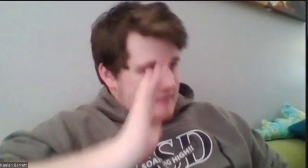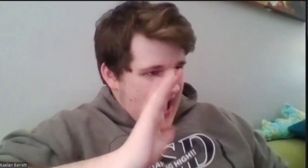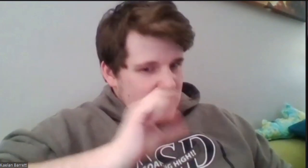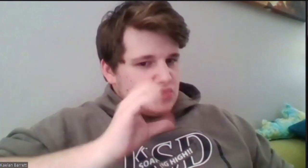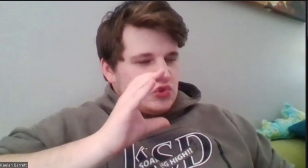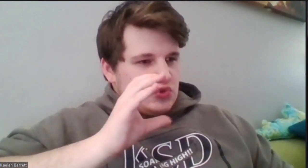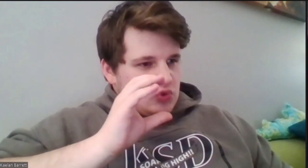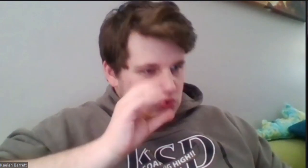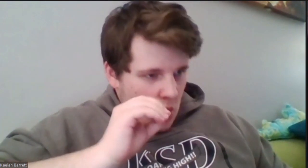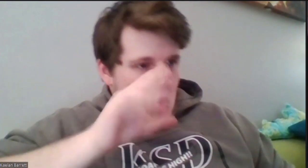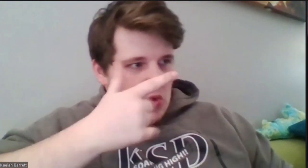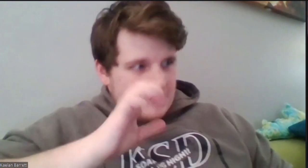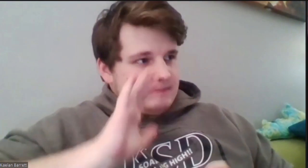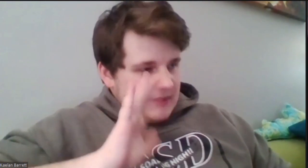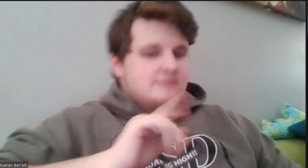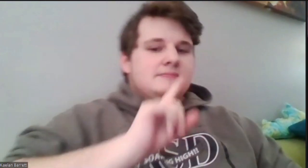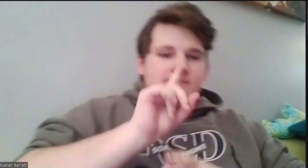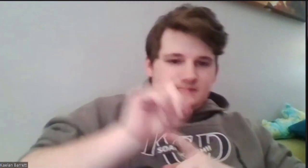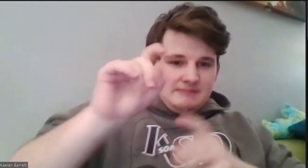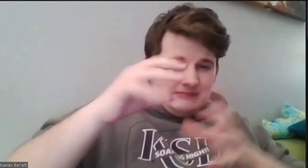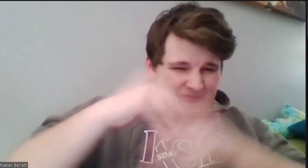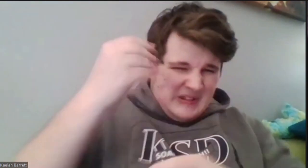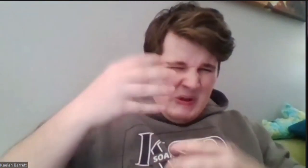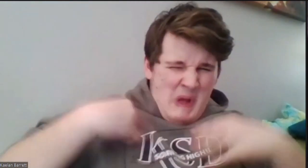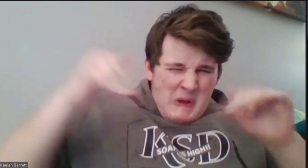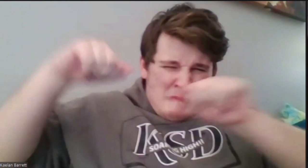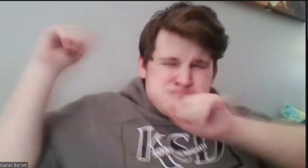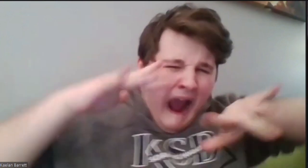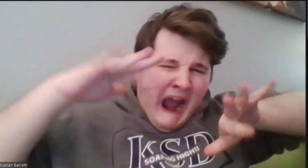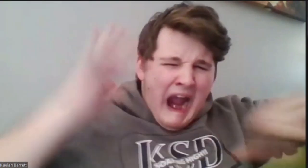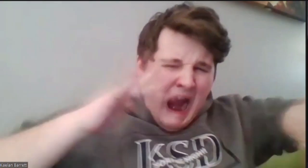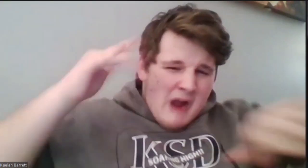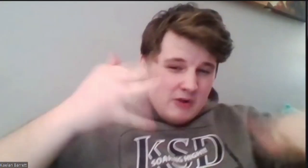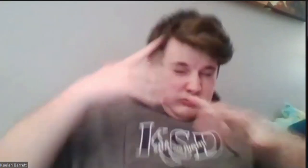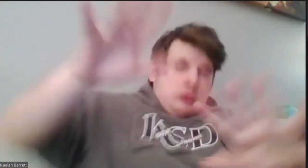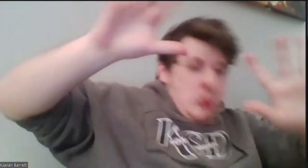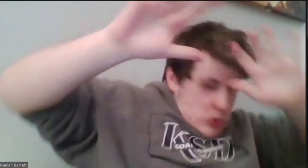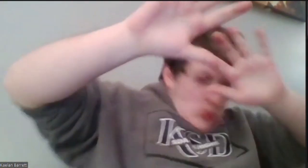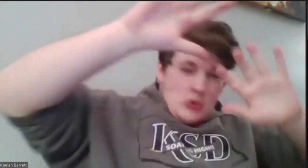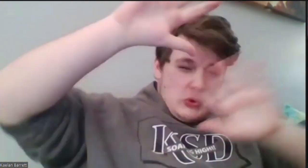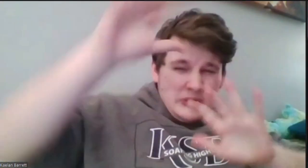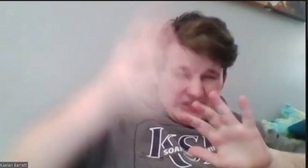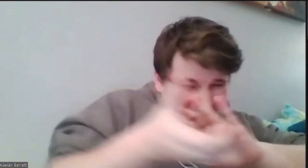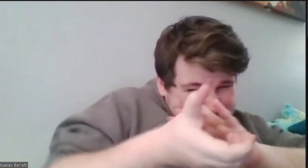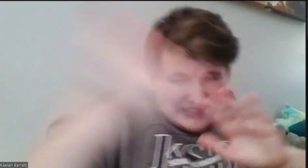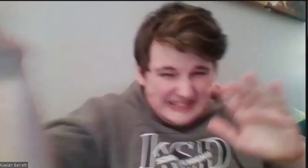stuff together. He says, bye, Scrooge. And he leaves. And here it is, snowing. The wind hits him